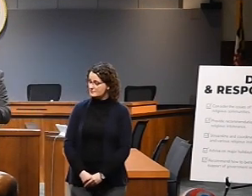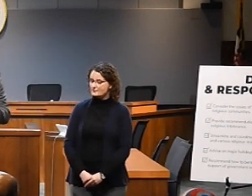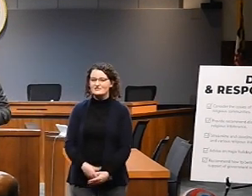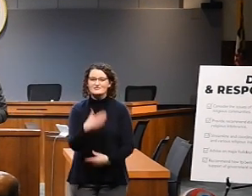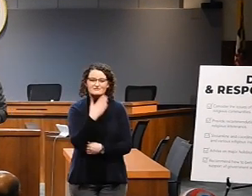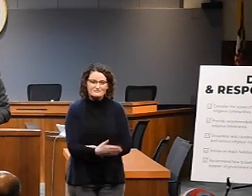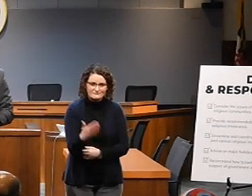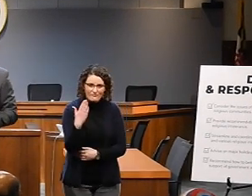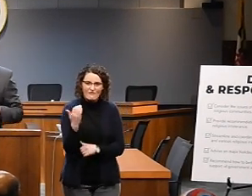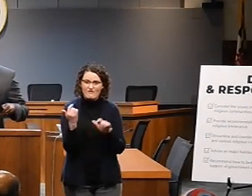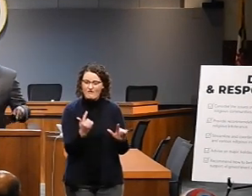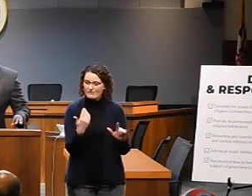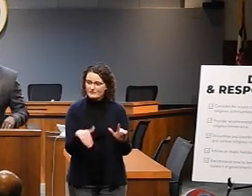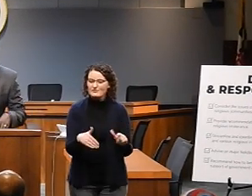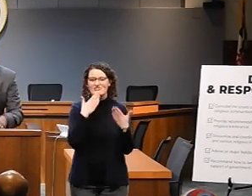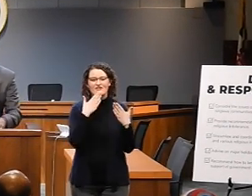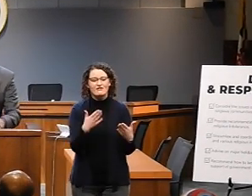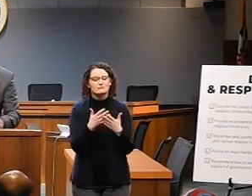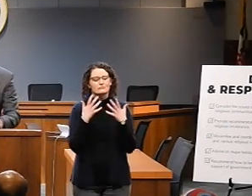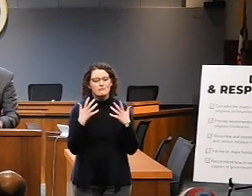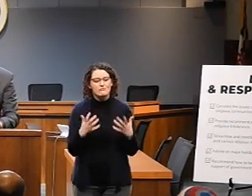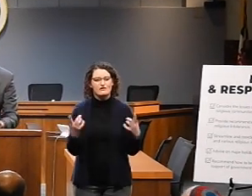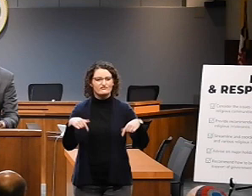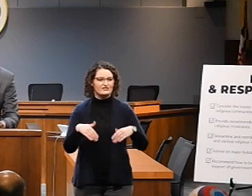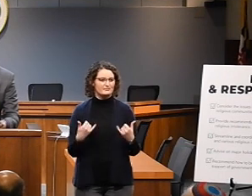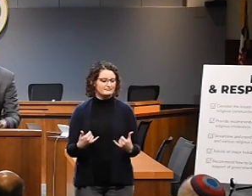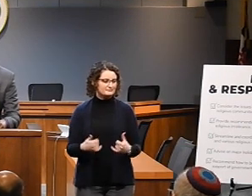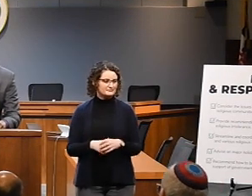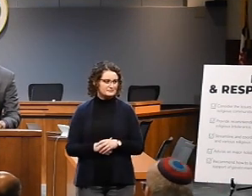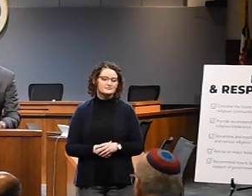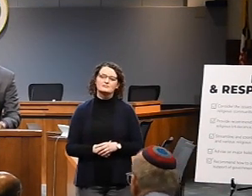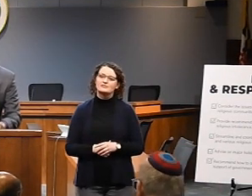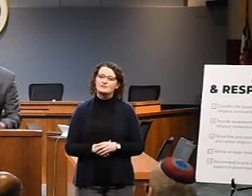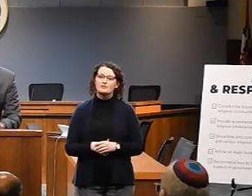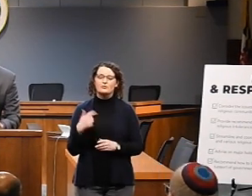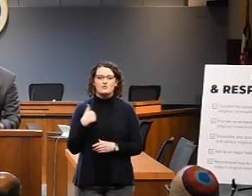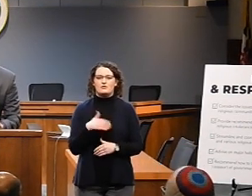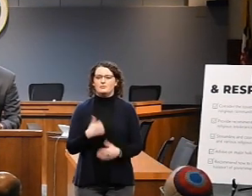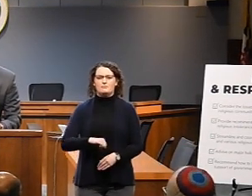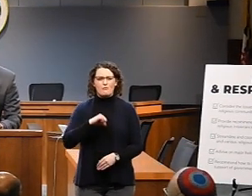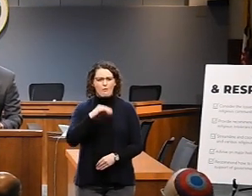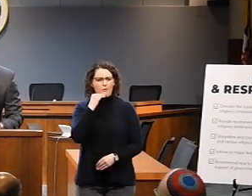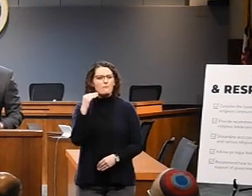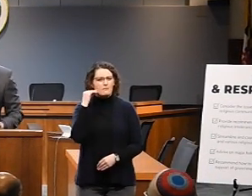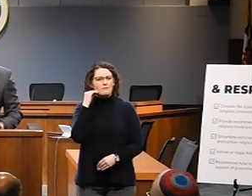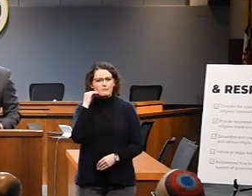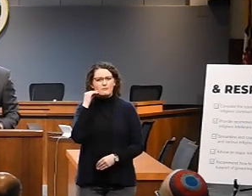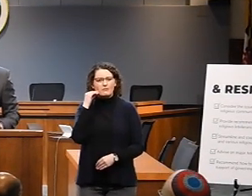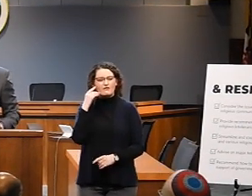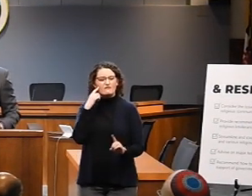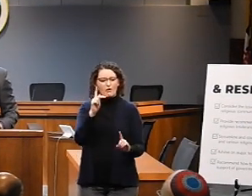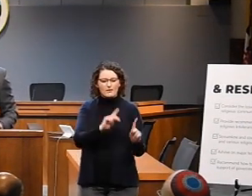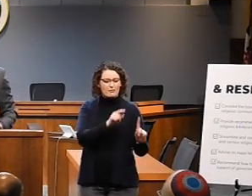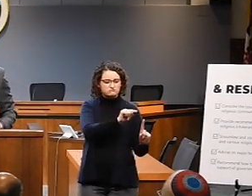Good morning, all, and thank you so much for being here. We are a proud home of people of